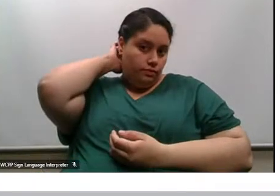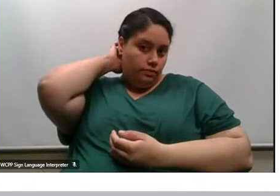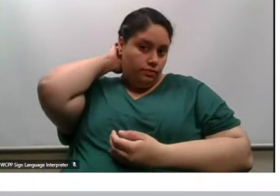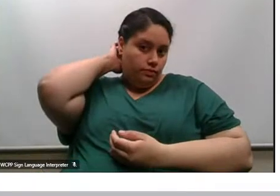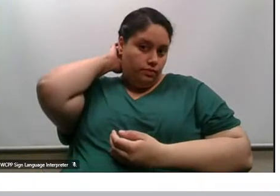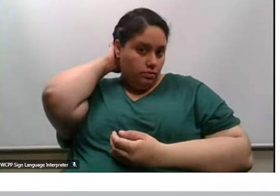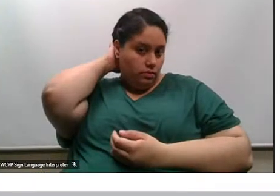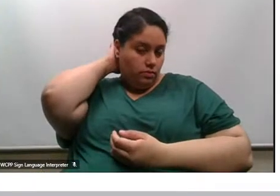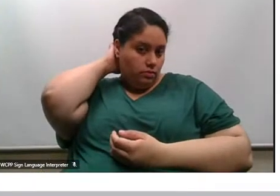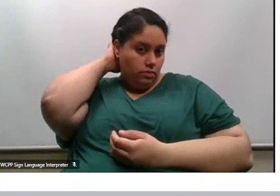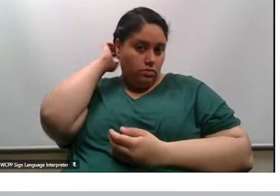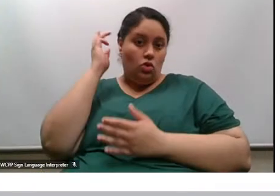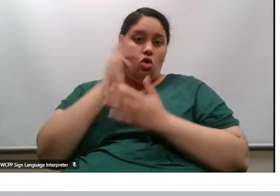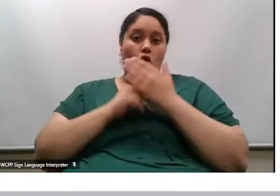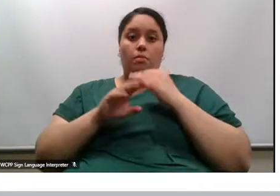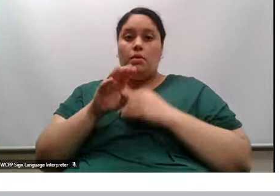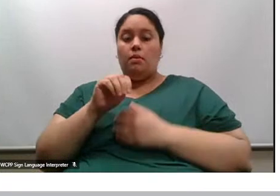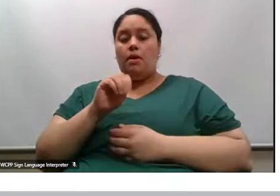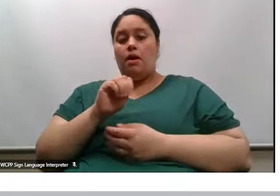Honorable Makamba.